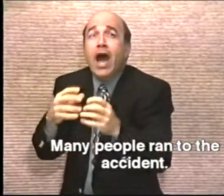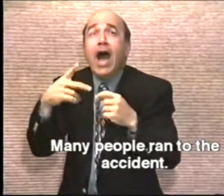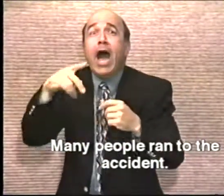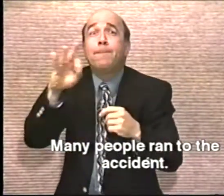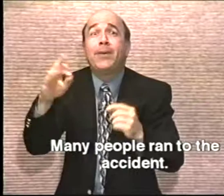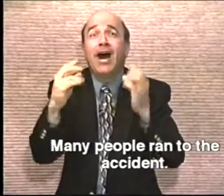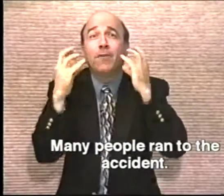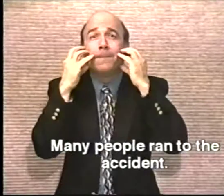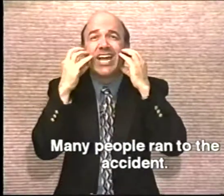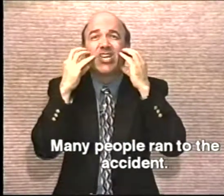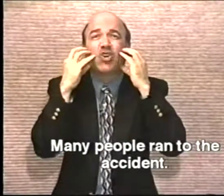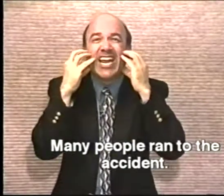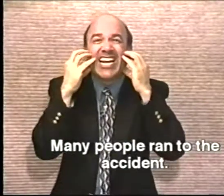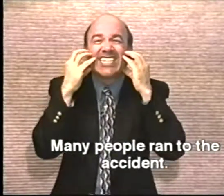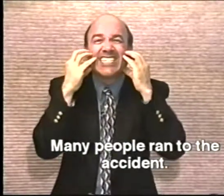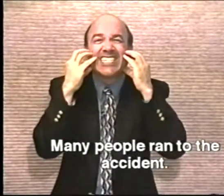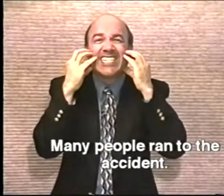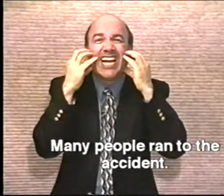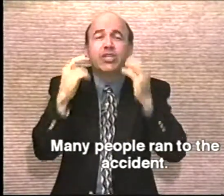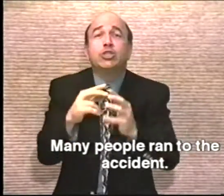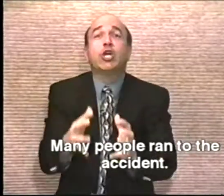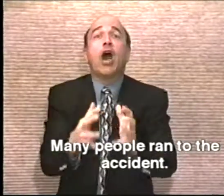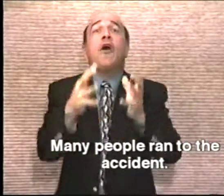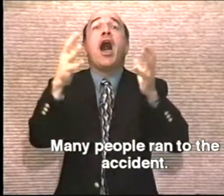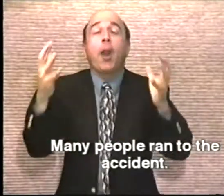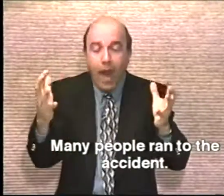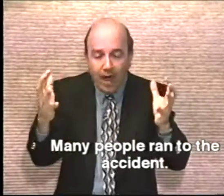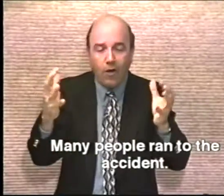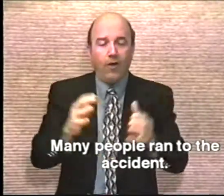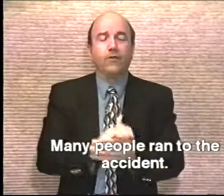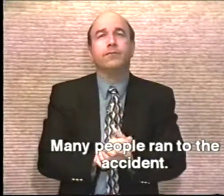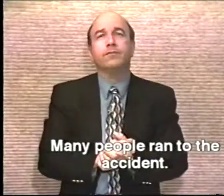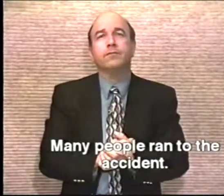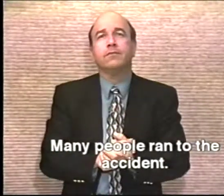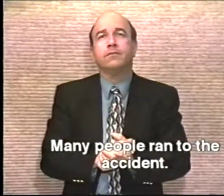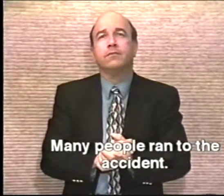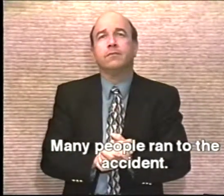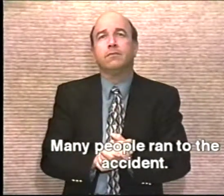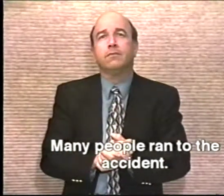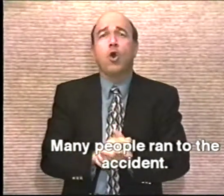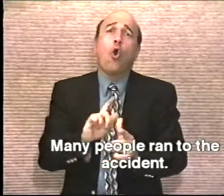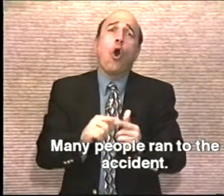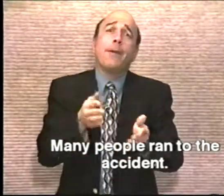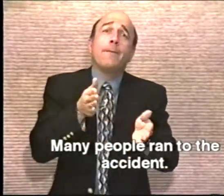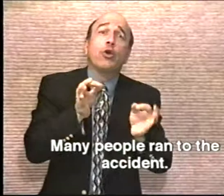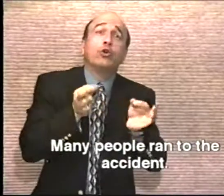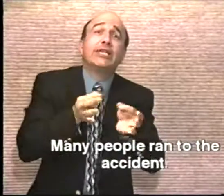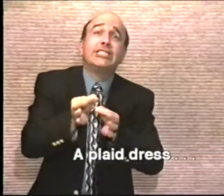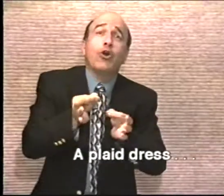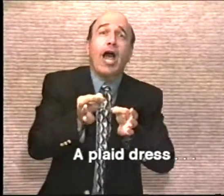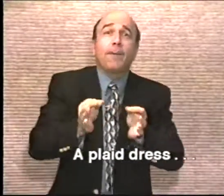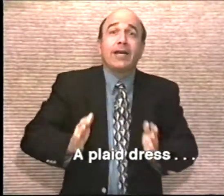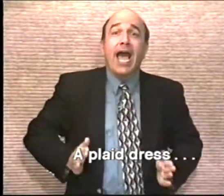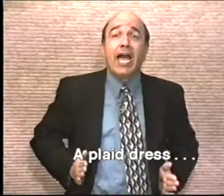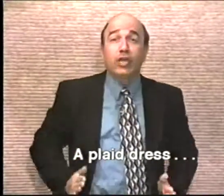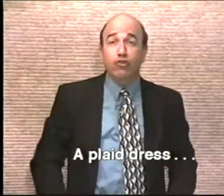I puff my cheek to show a lot of. Or maybe you're describing a